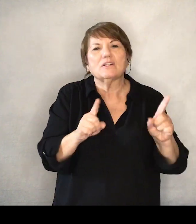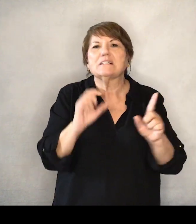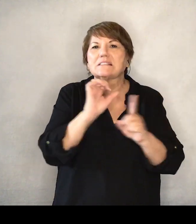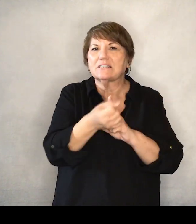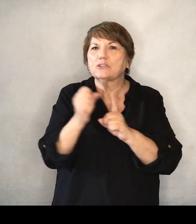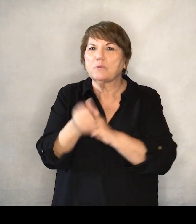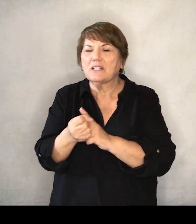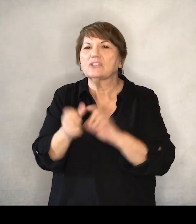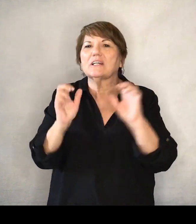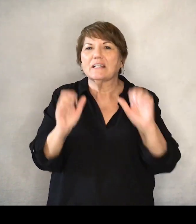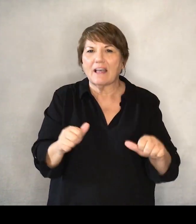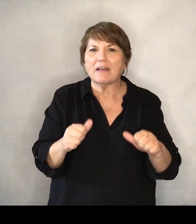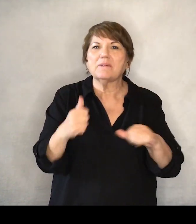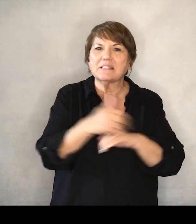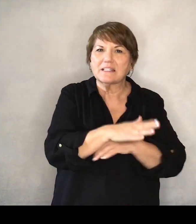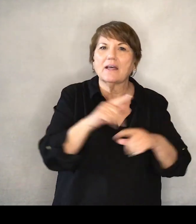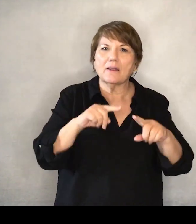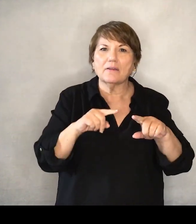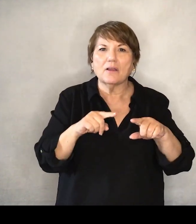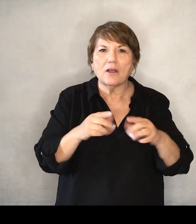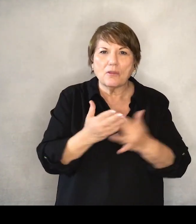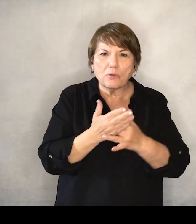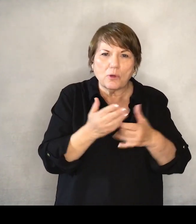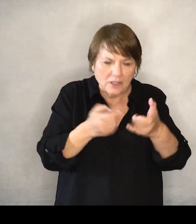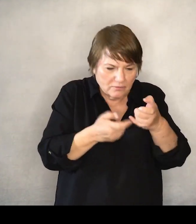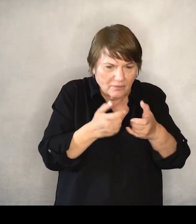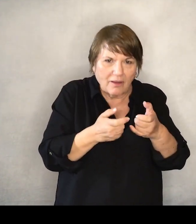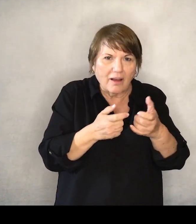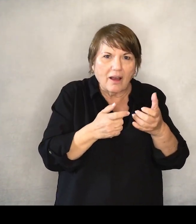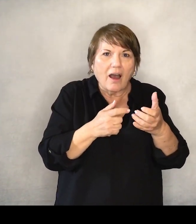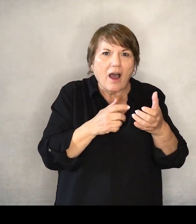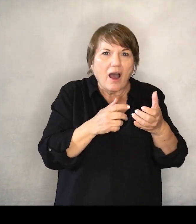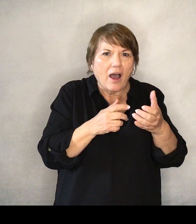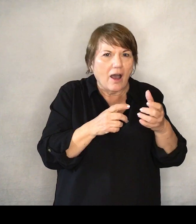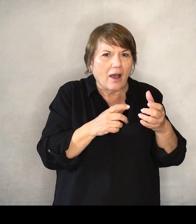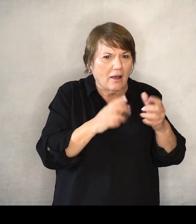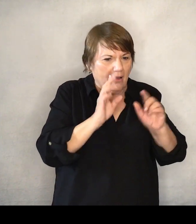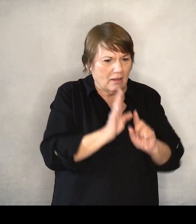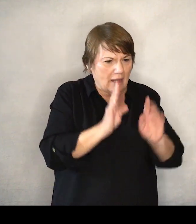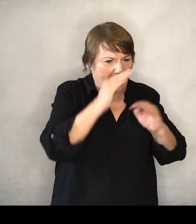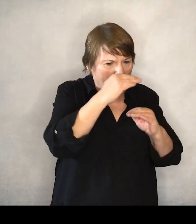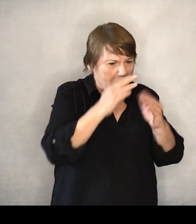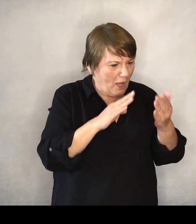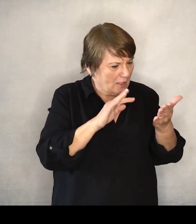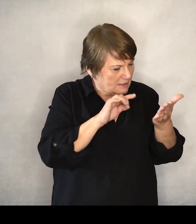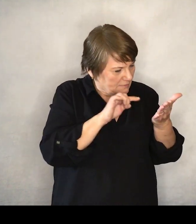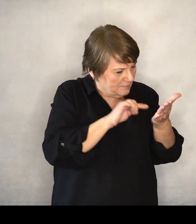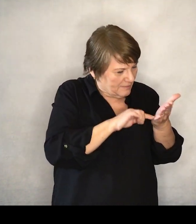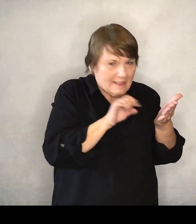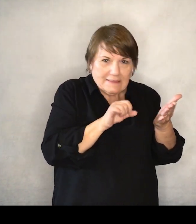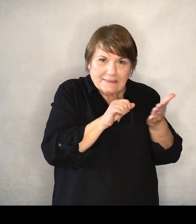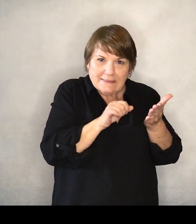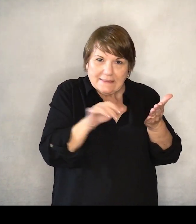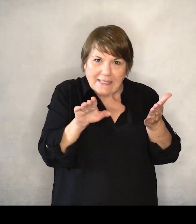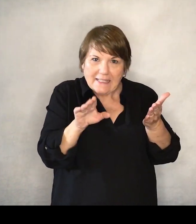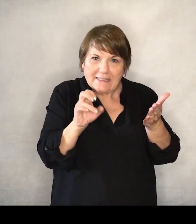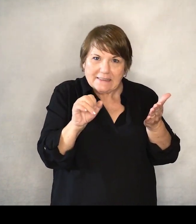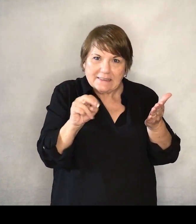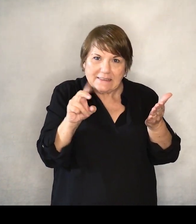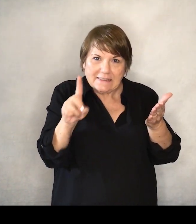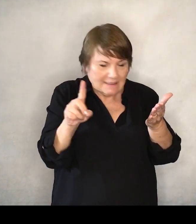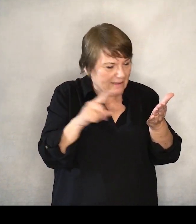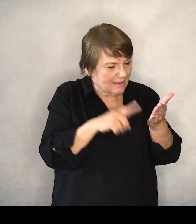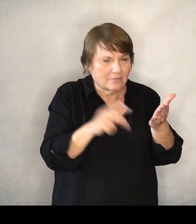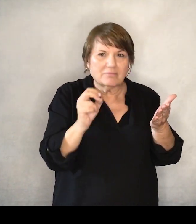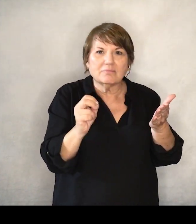situations can be sent by typing them in a little box on your phone and then pressing the little send arrow, and within